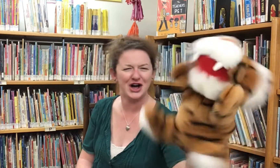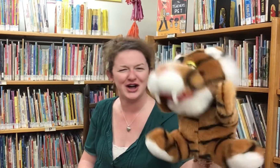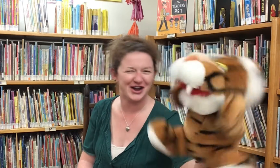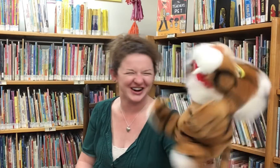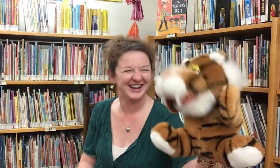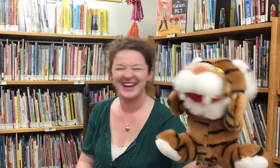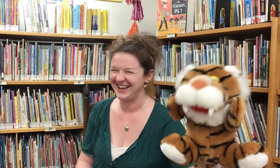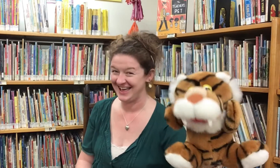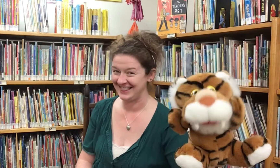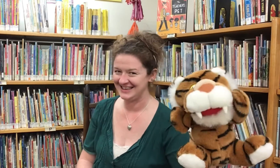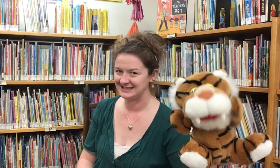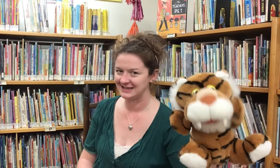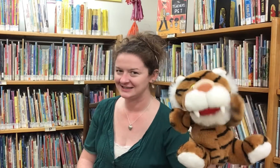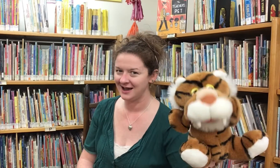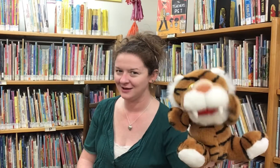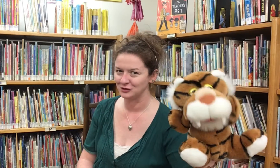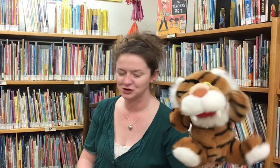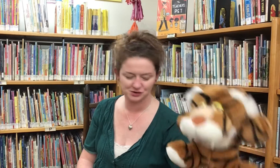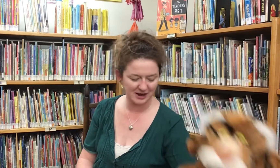Roar! I like his tiger stripes.